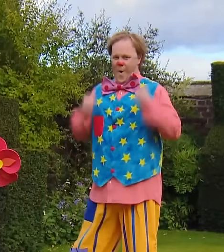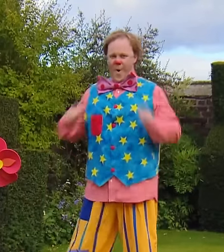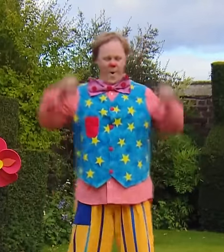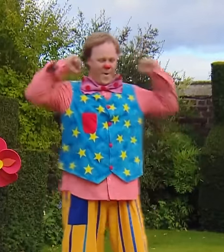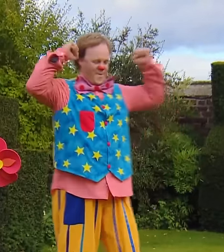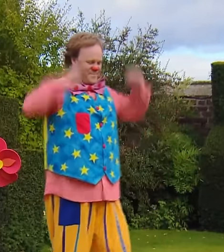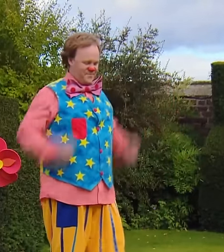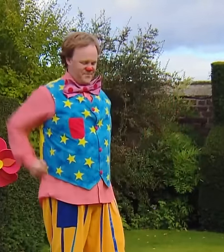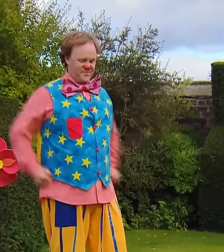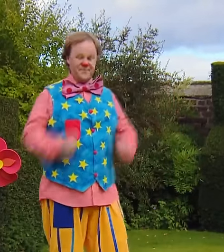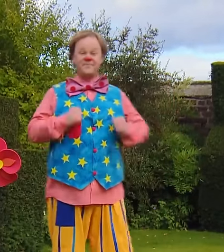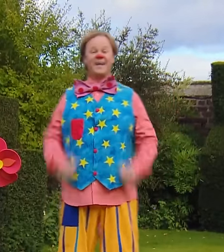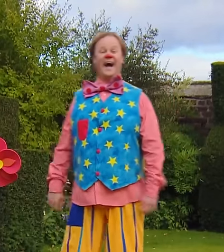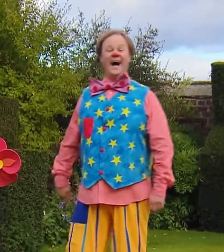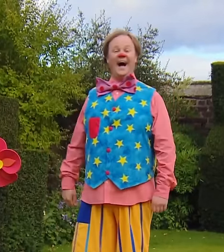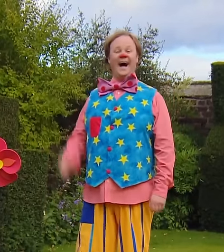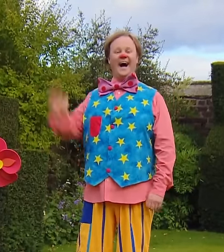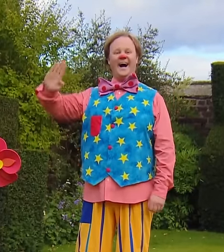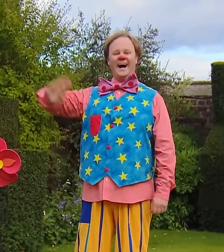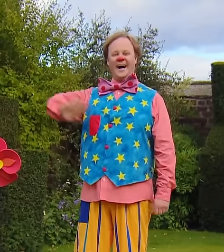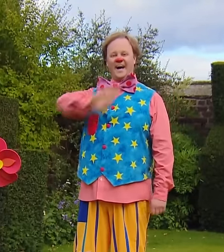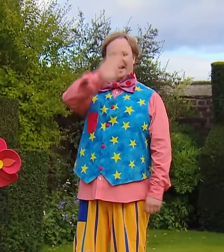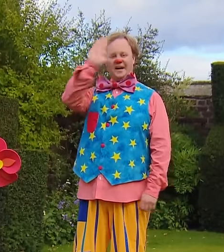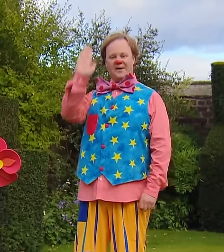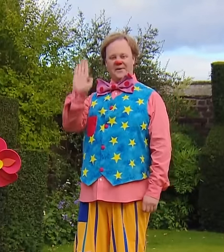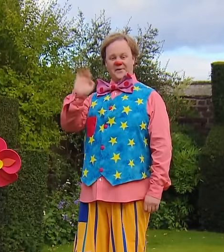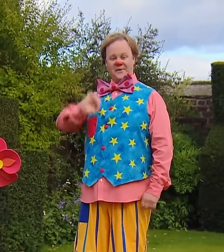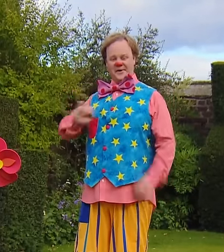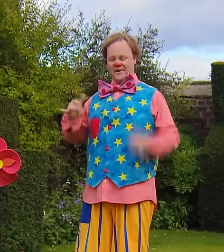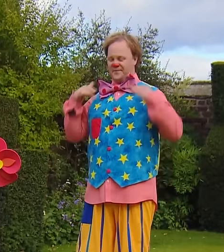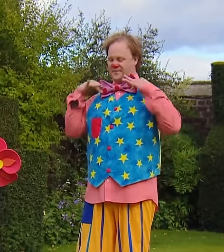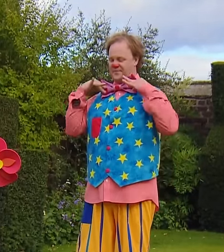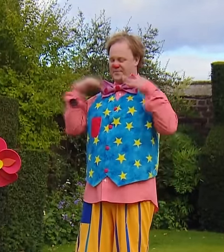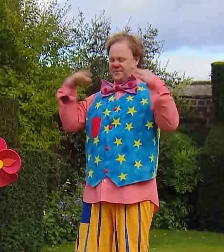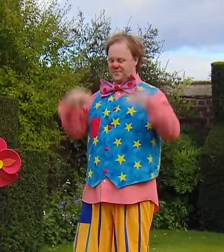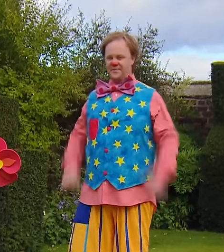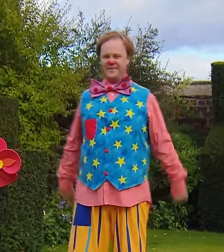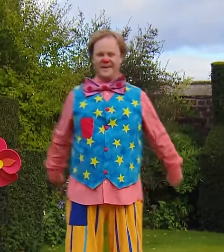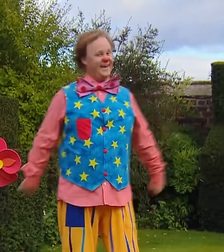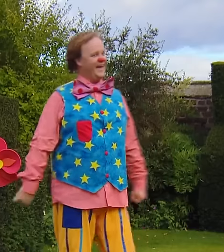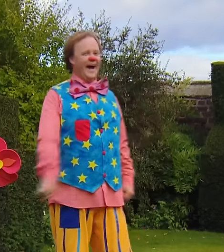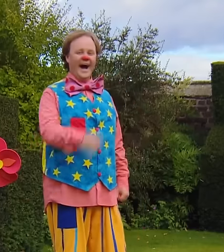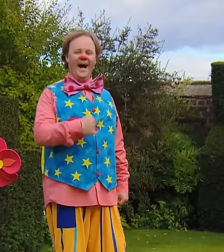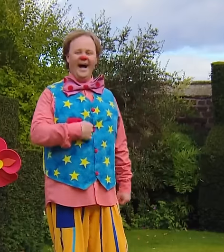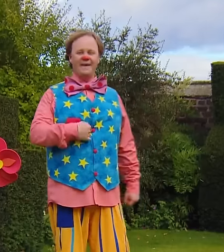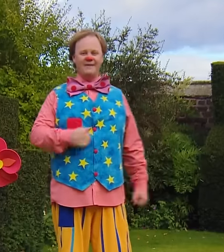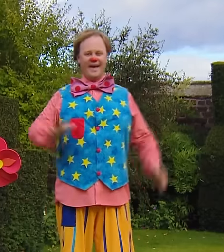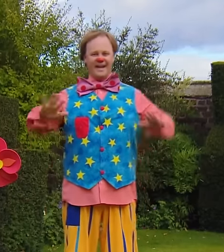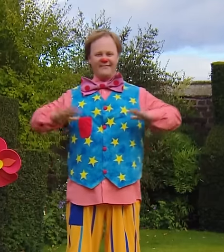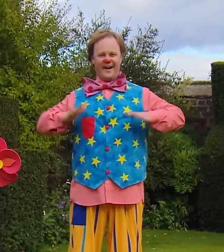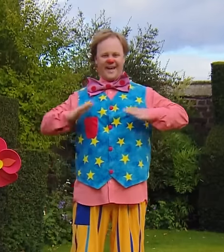Hello, Mr. Tumble. Hello. What are you doing? I'm getting ready